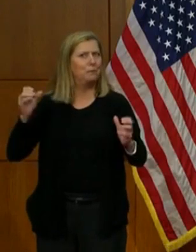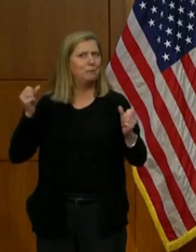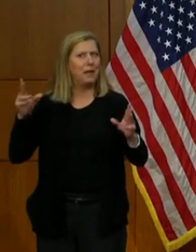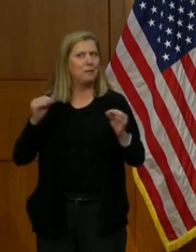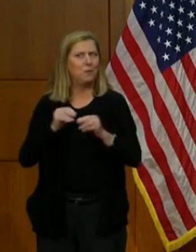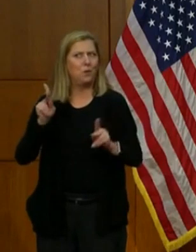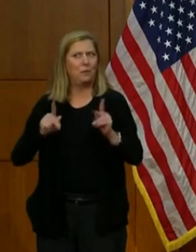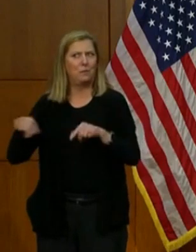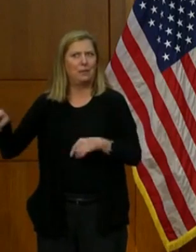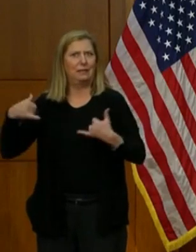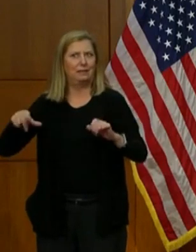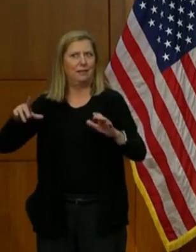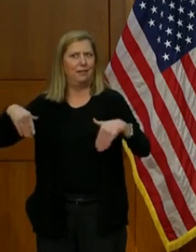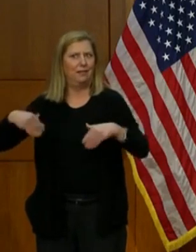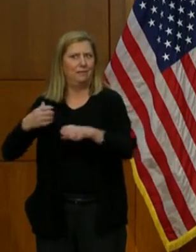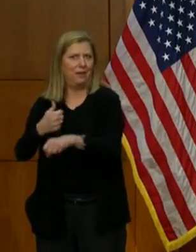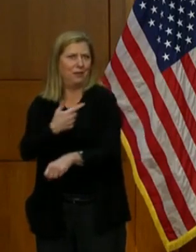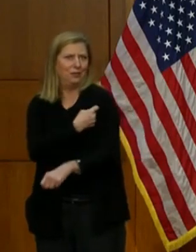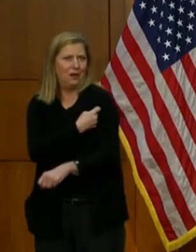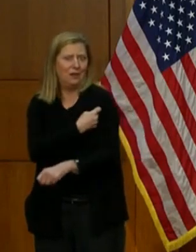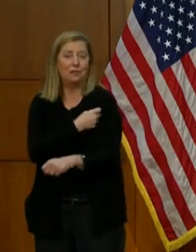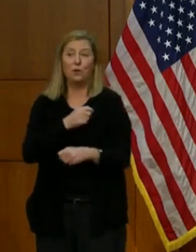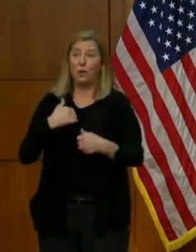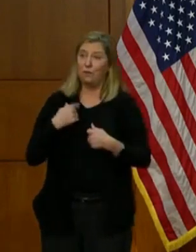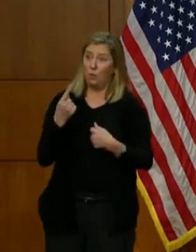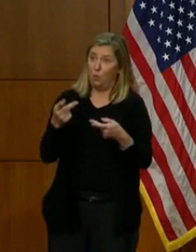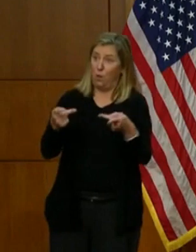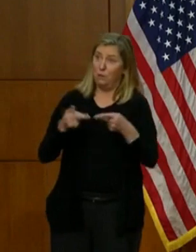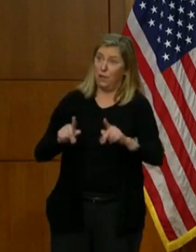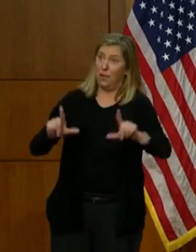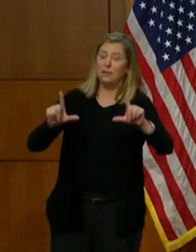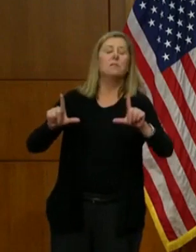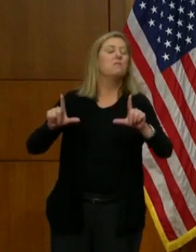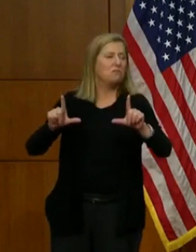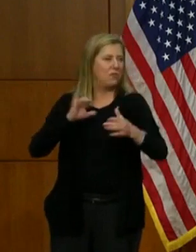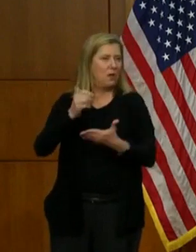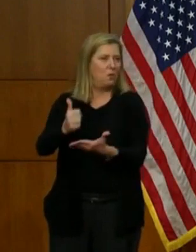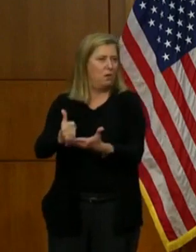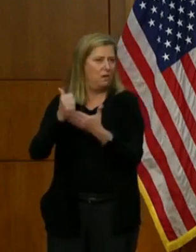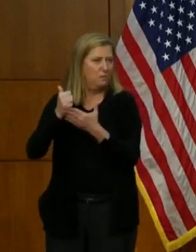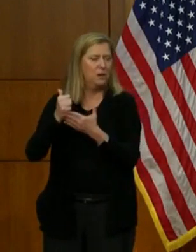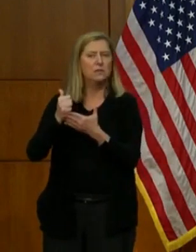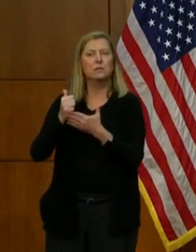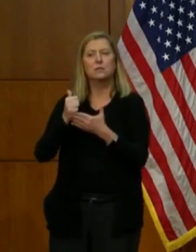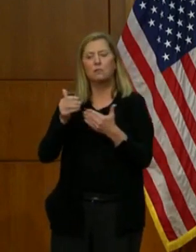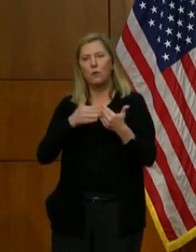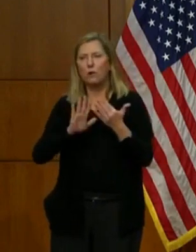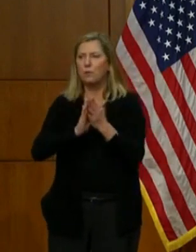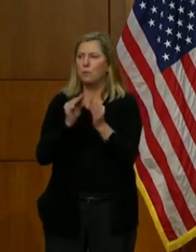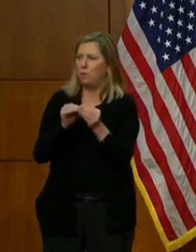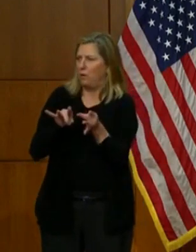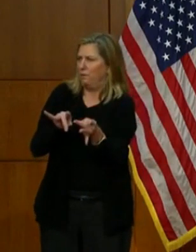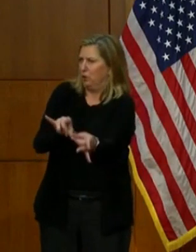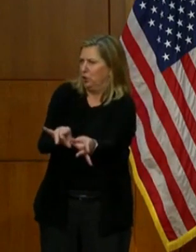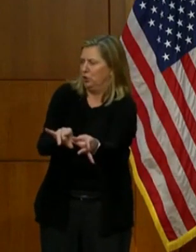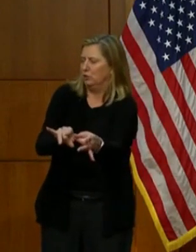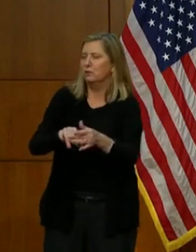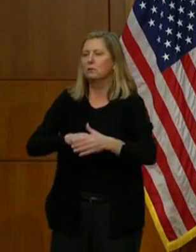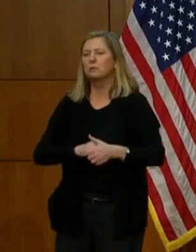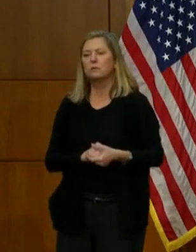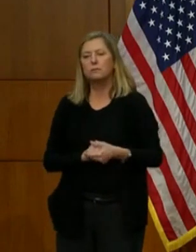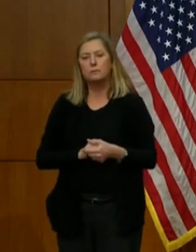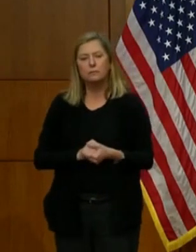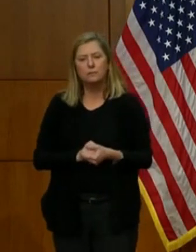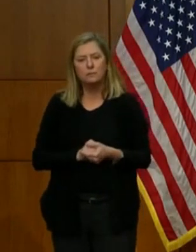of us, and I think this will really help us, as we move forward, and it'll be much more efficient. And I mentioned, and I